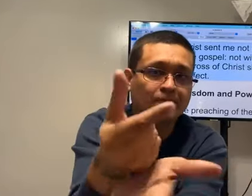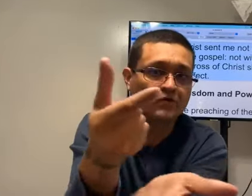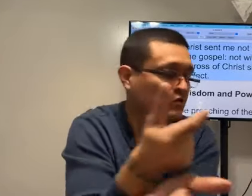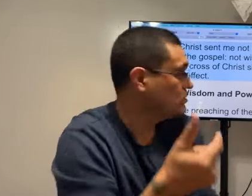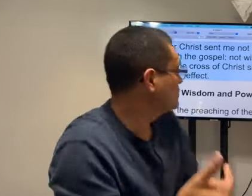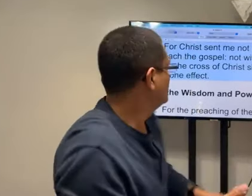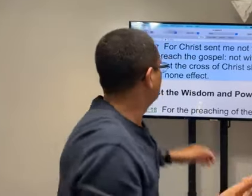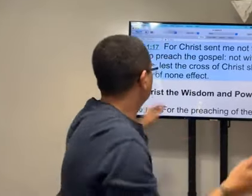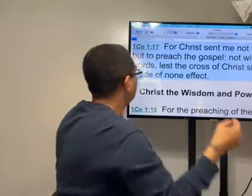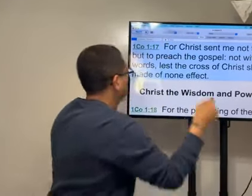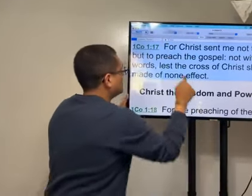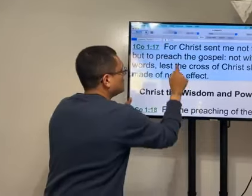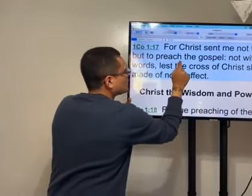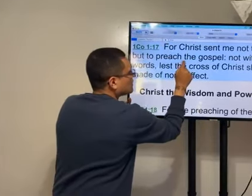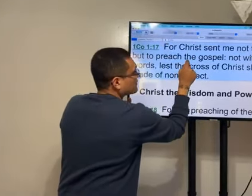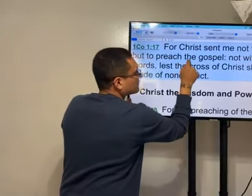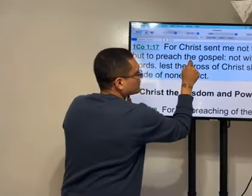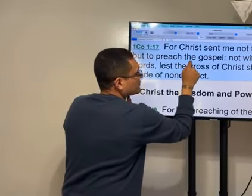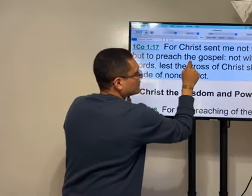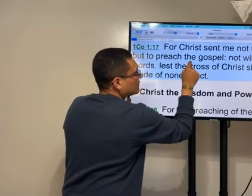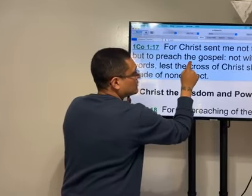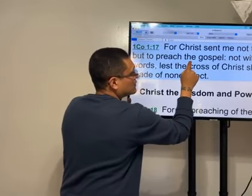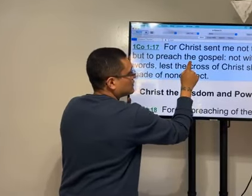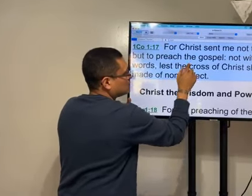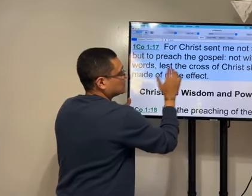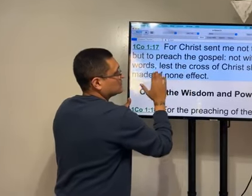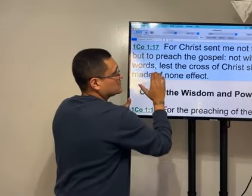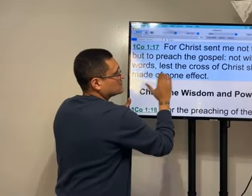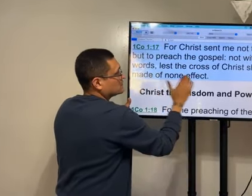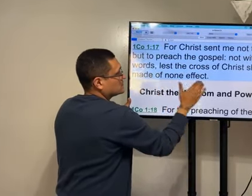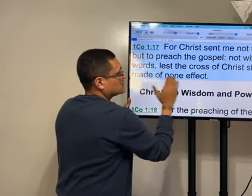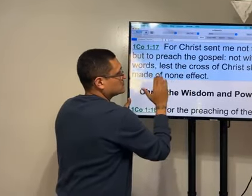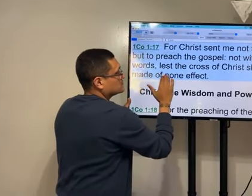Paul preached the gospel, and we hear about John the Baptist.